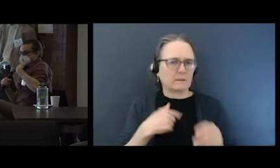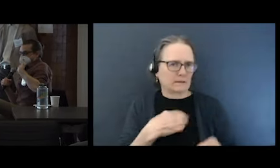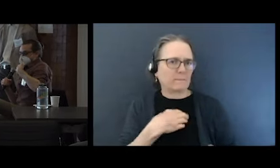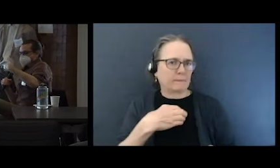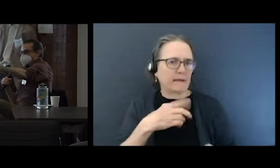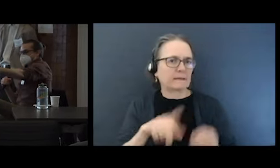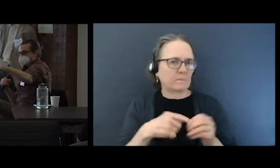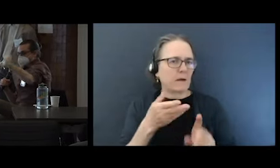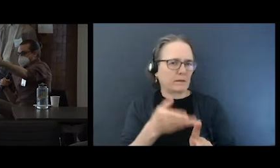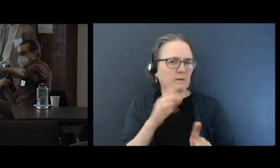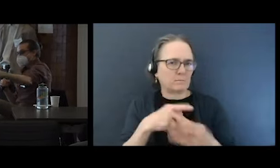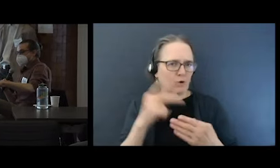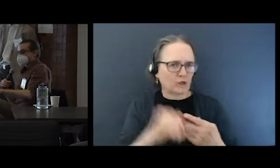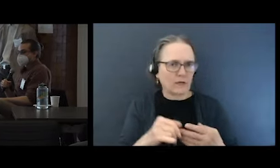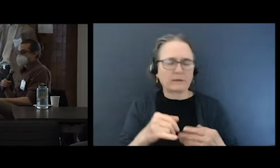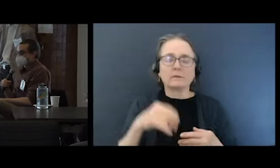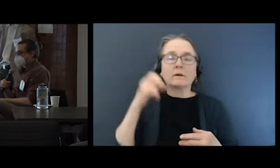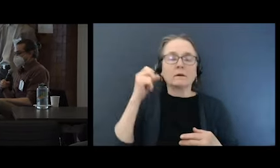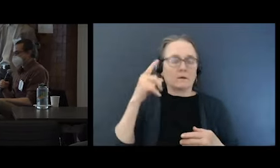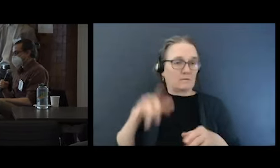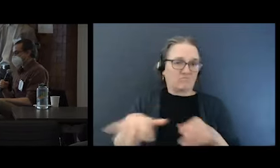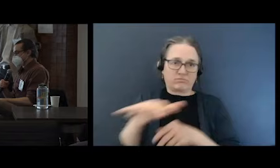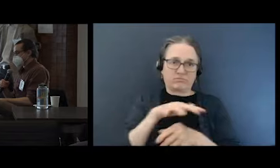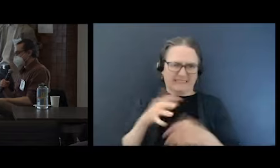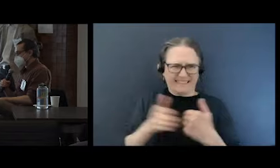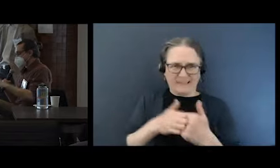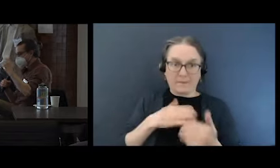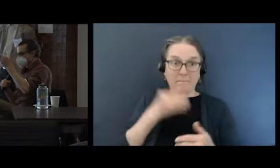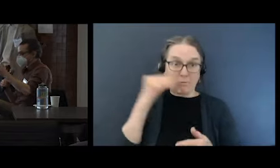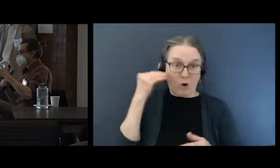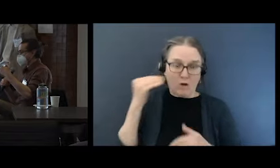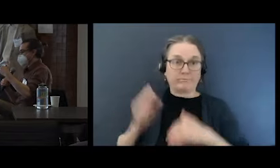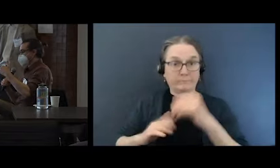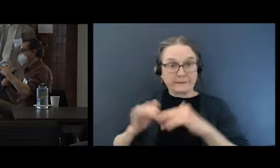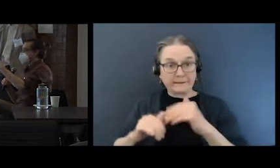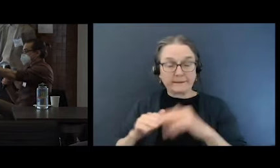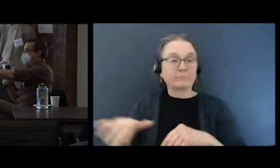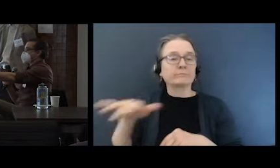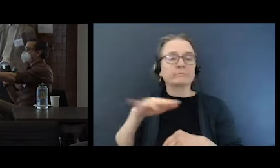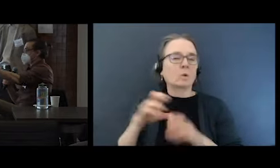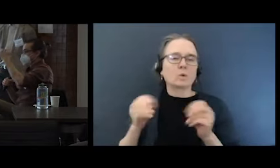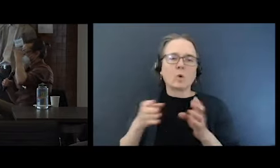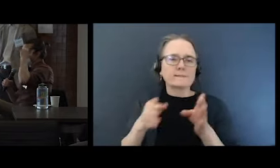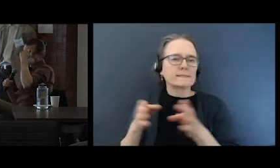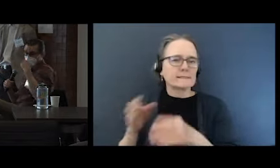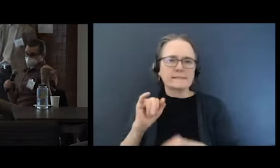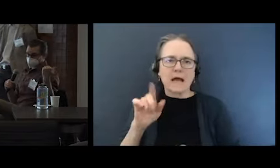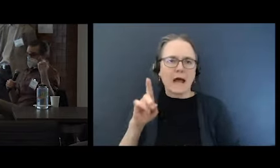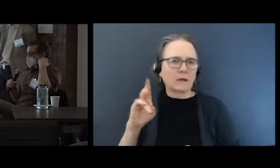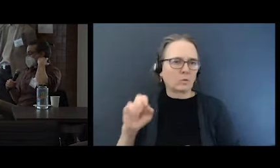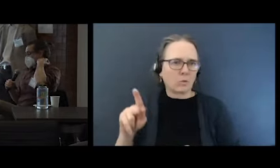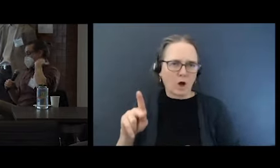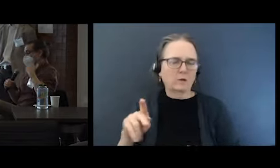wasn't, there's no sidewalk from my house to the bus stop was one issue, and then they weren't going to put a crosswalk in, and they told